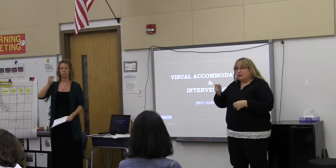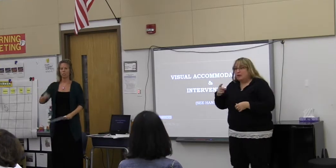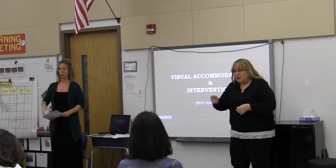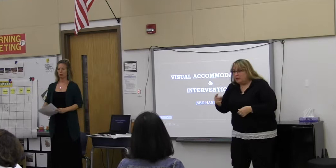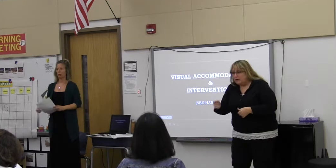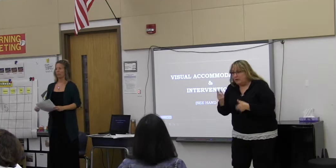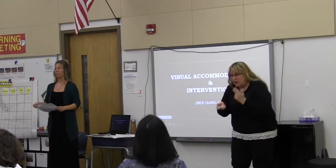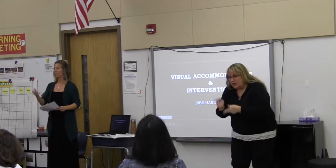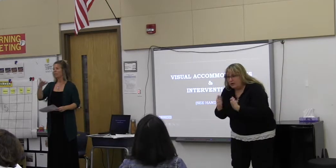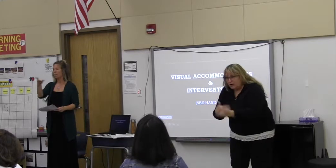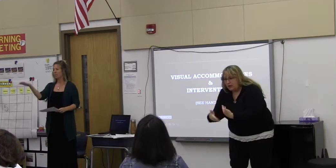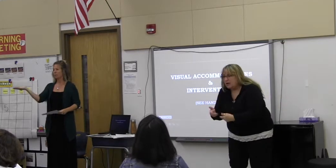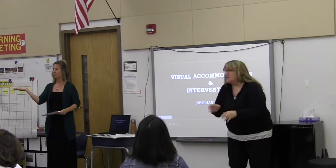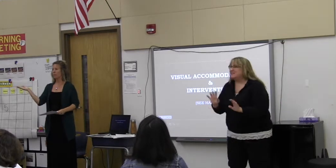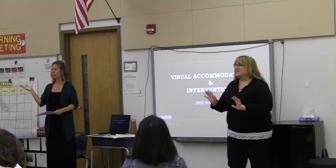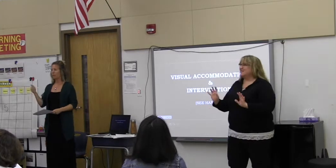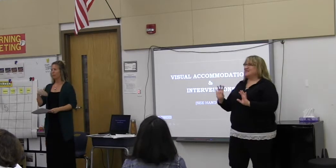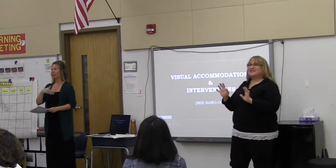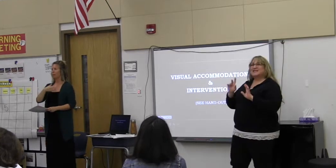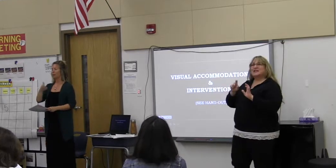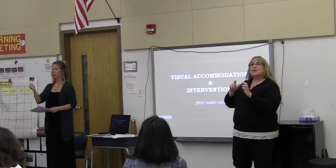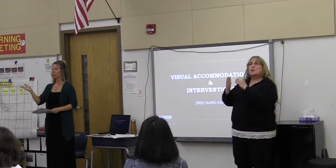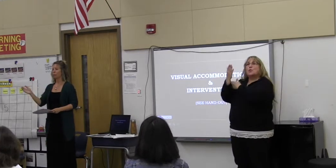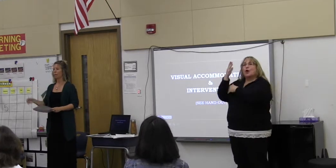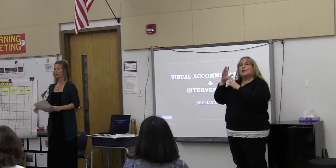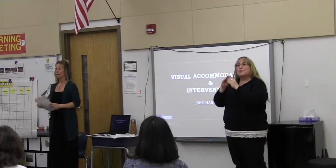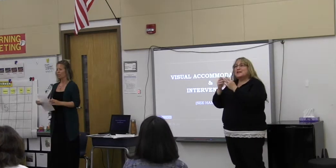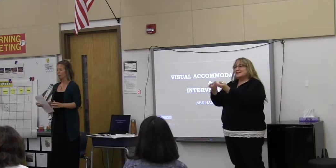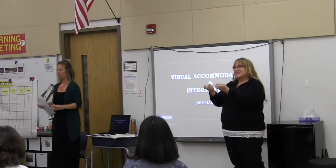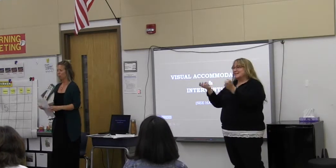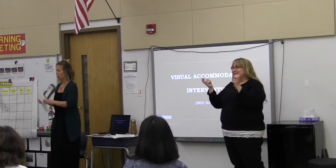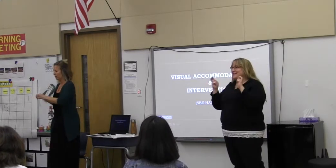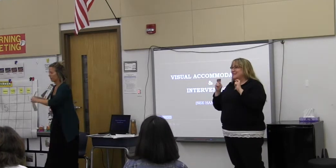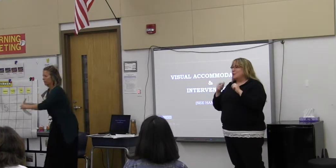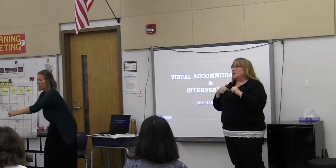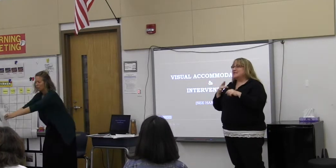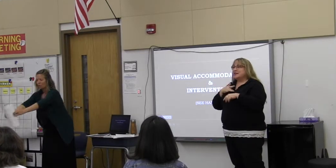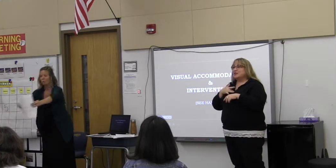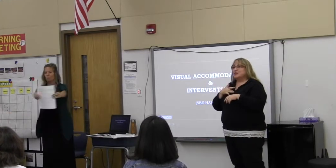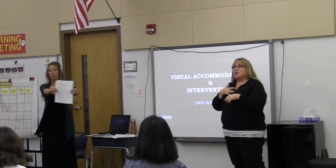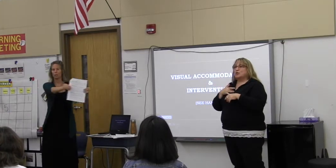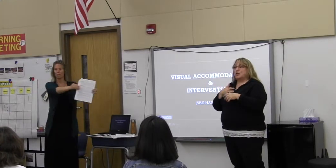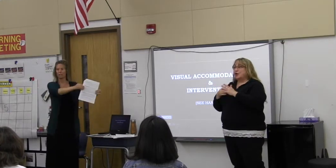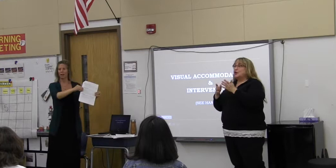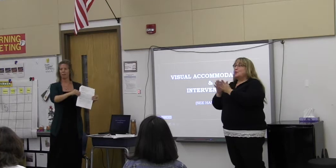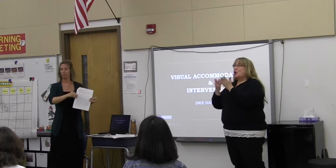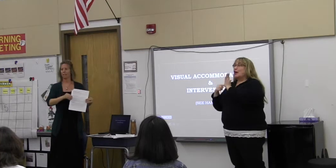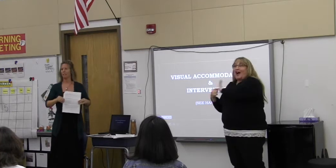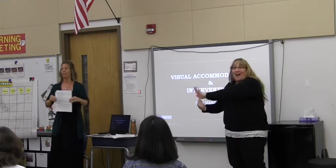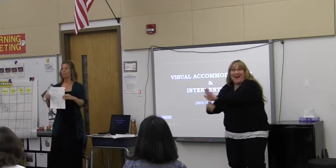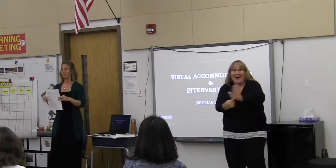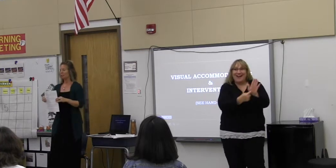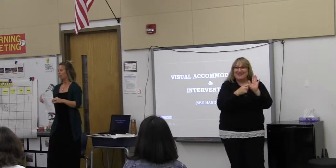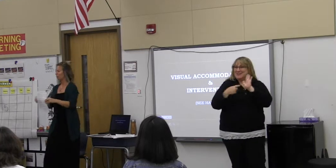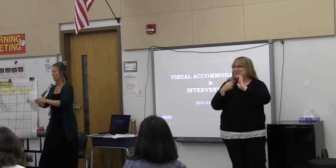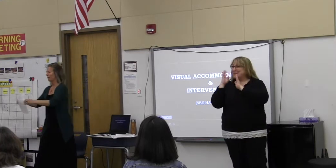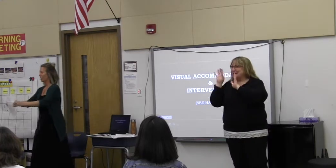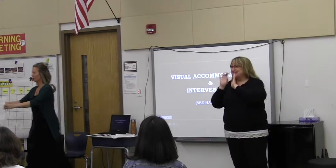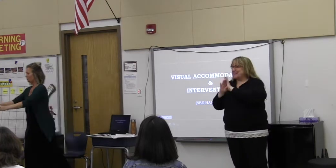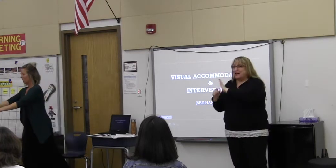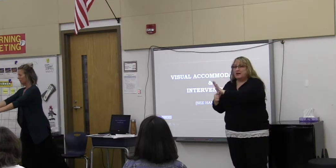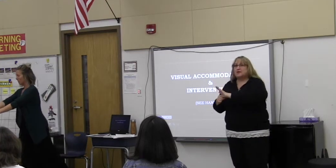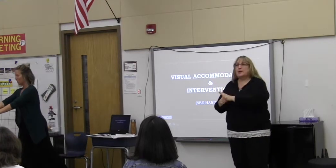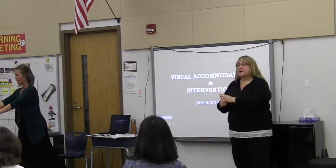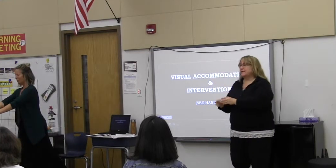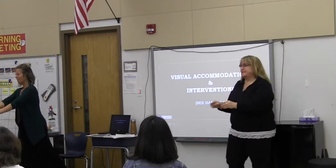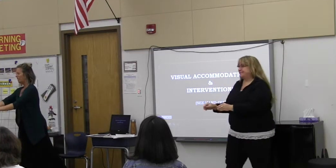like you need to rush through things. Like a lot of times in morning meeting and circle time, we're real quick to show a book around to everybody. These little ones might need the